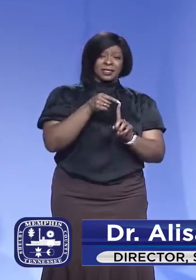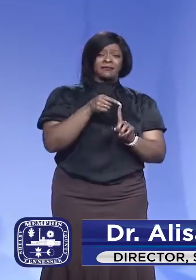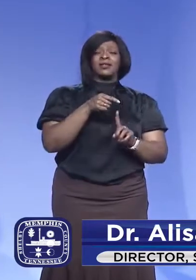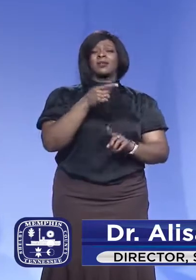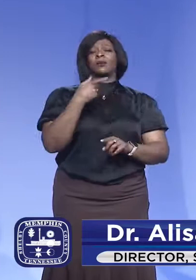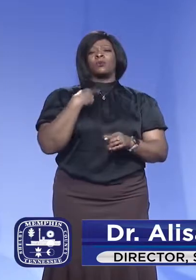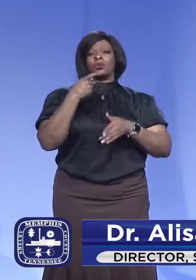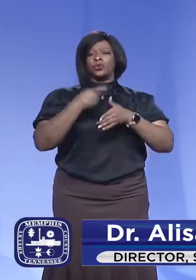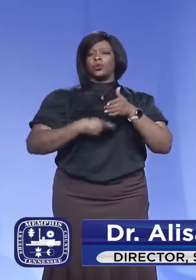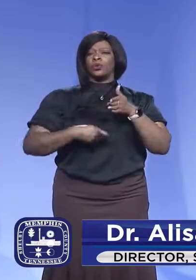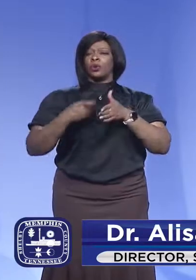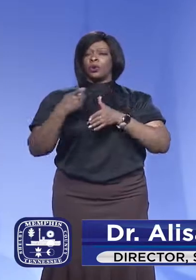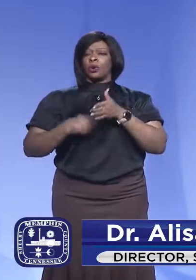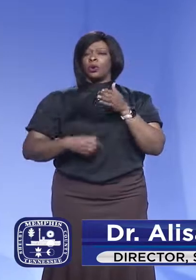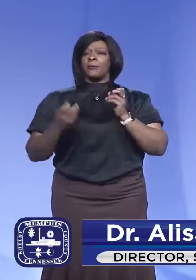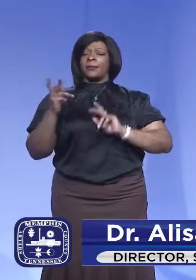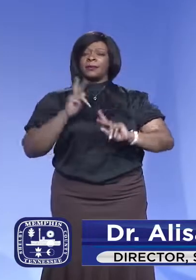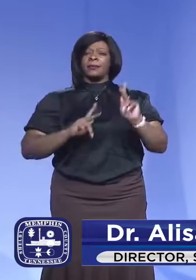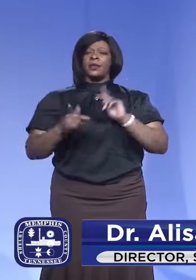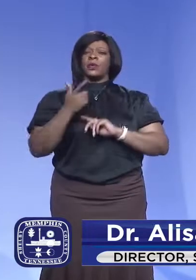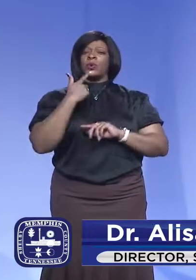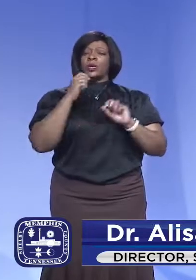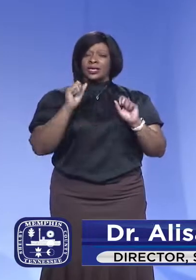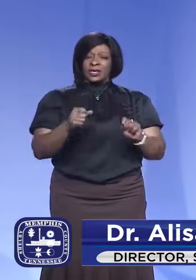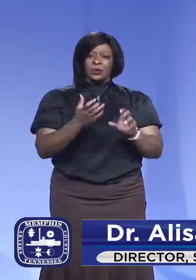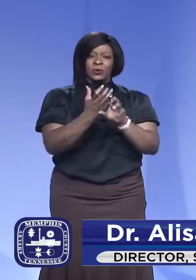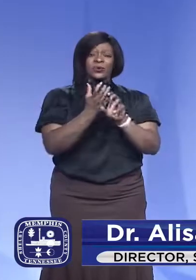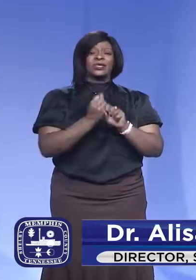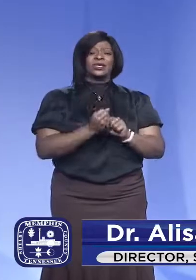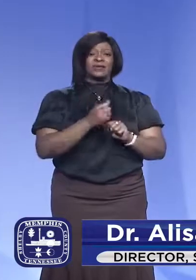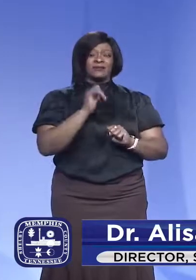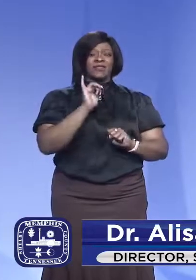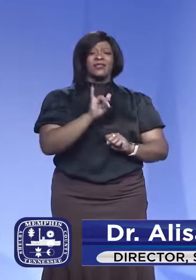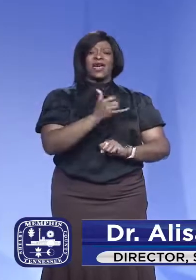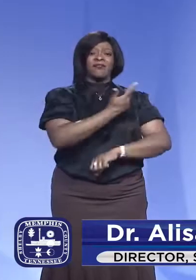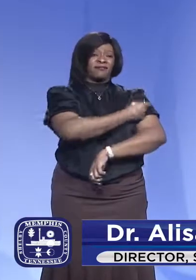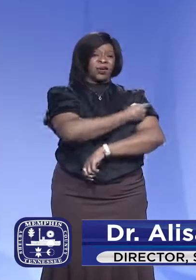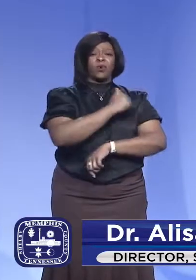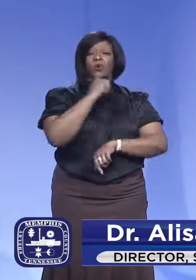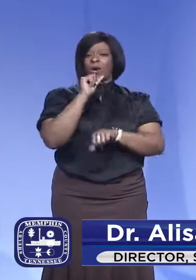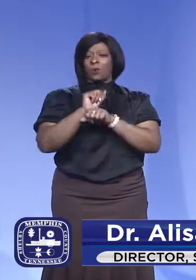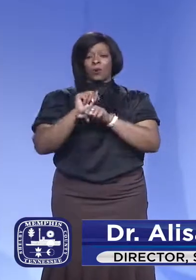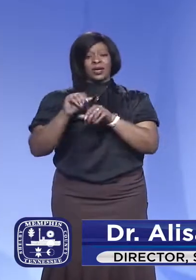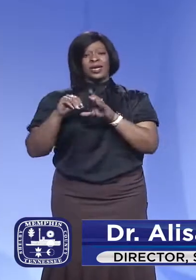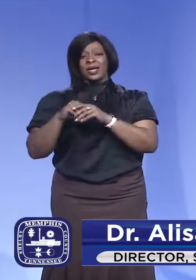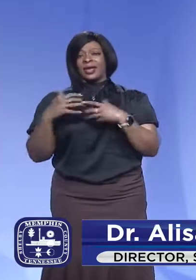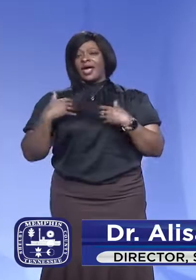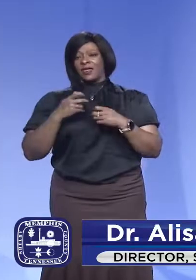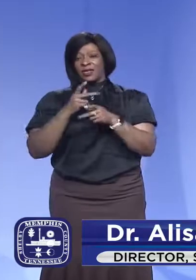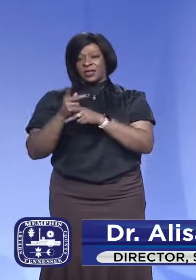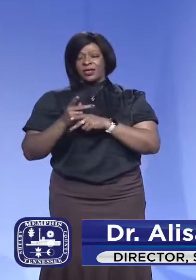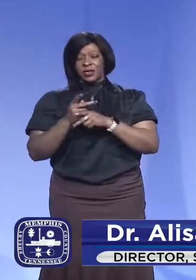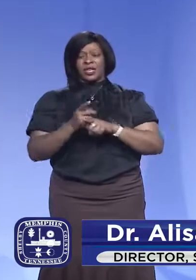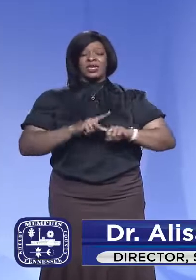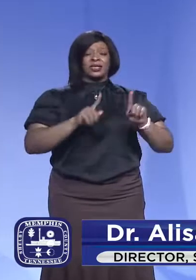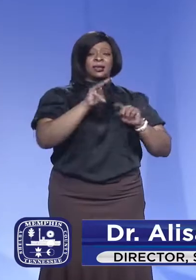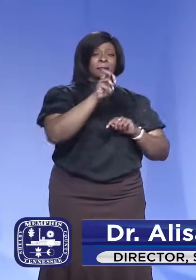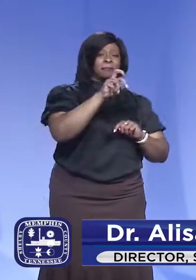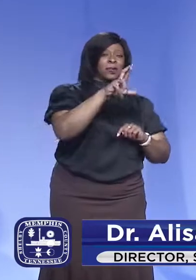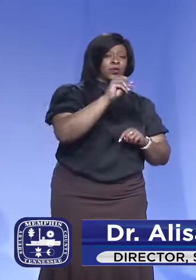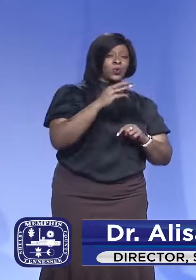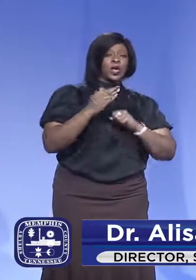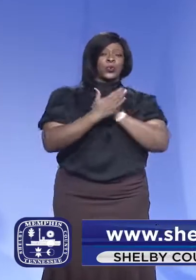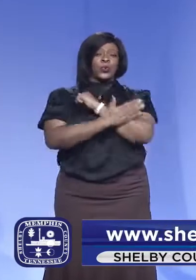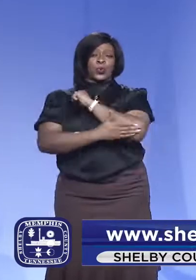many of the people who can get vaccine who are not in healthcare systems, and it's different in the metros than it is in the